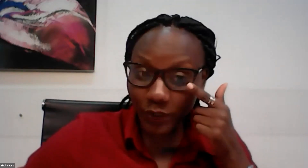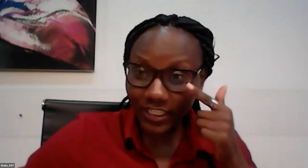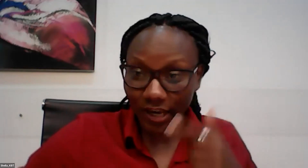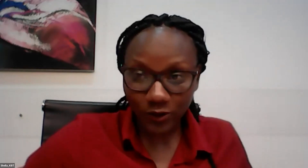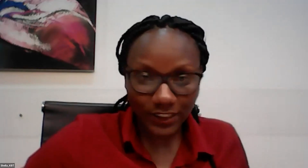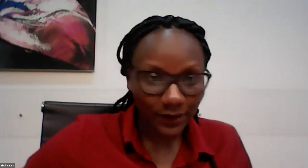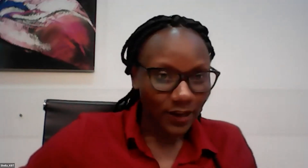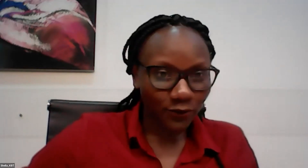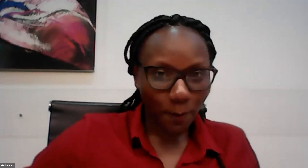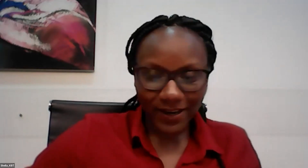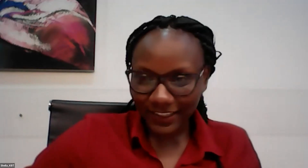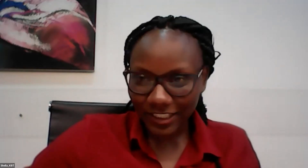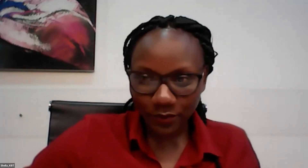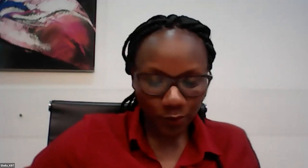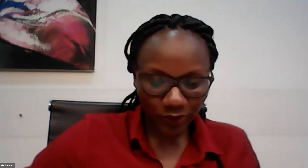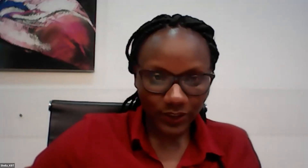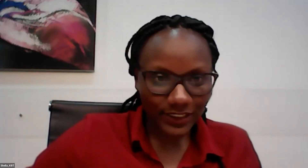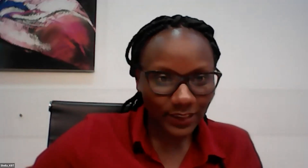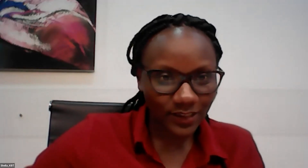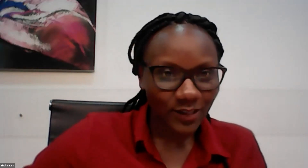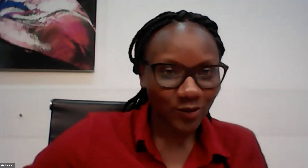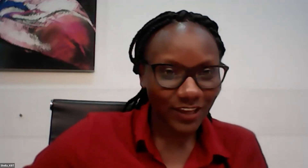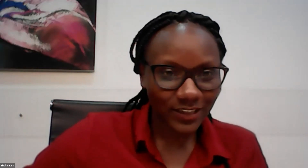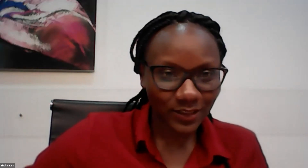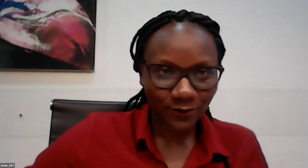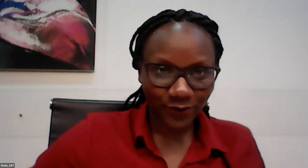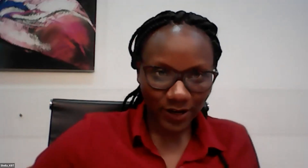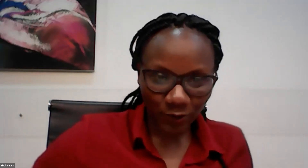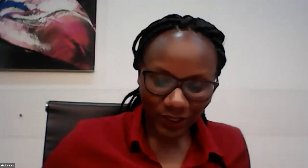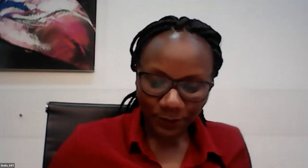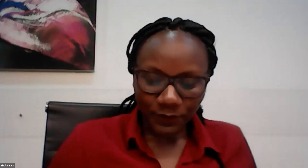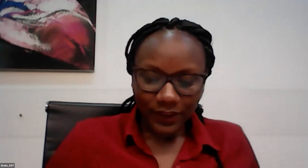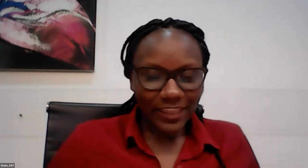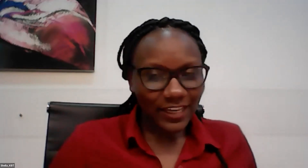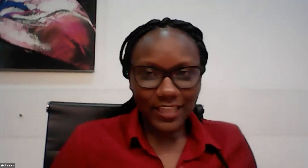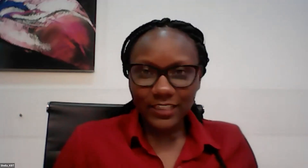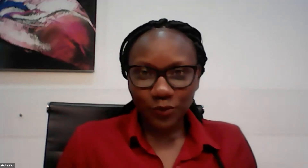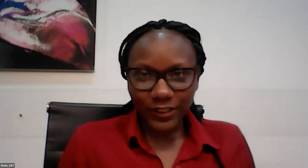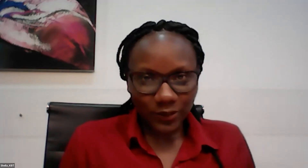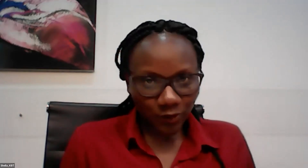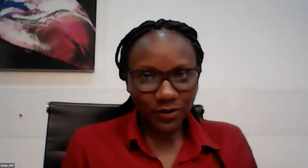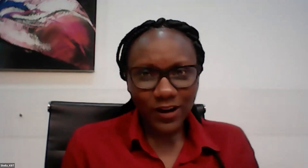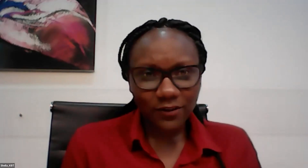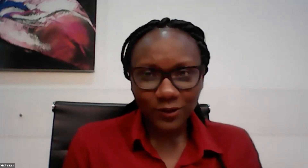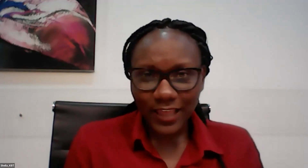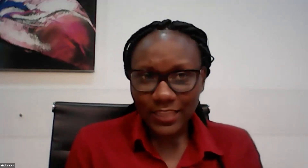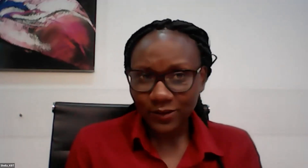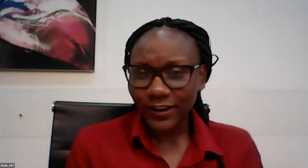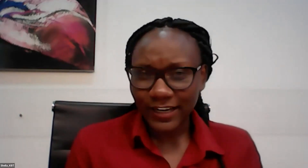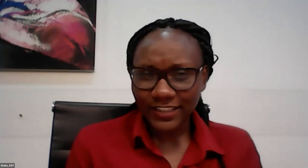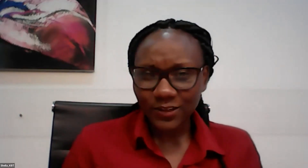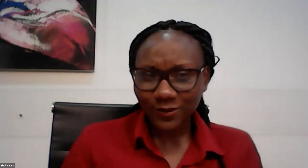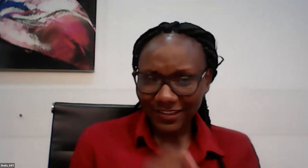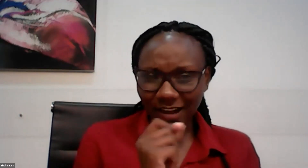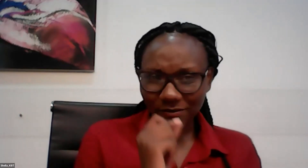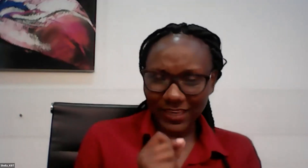DEFOP to reach out for partnership opportunities. So that is very good. I think at this point, it will be wonderful that they also